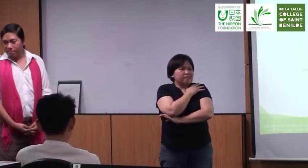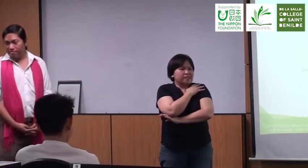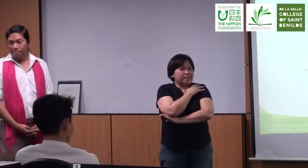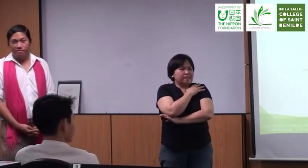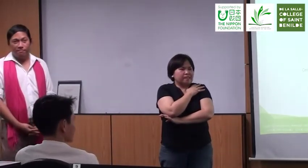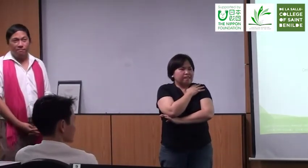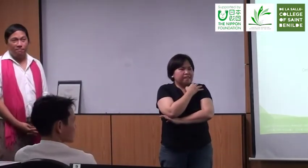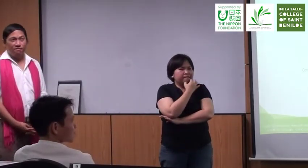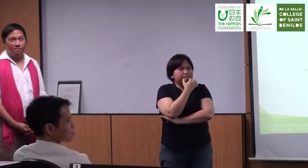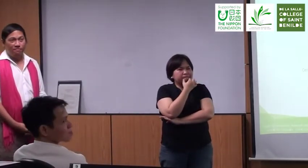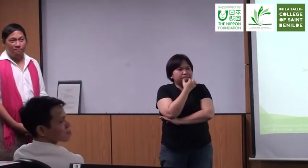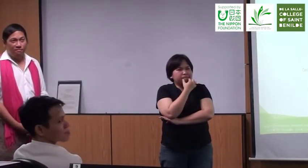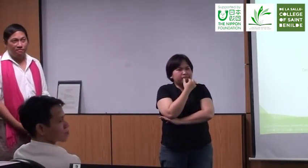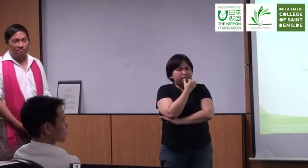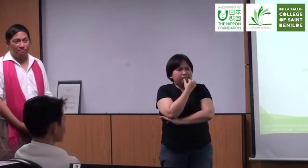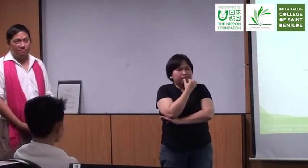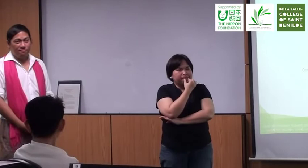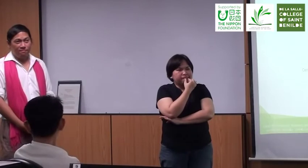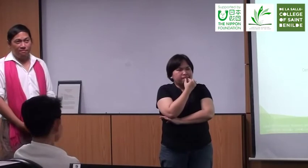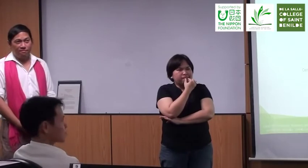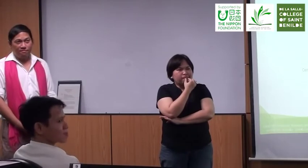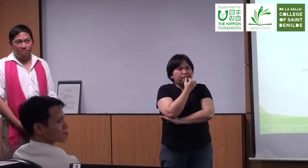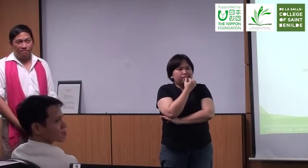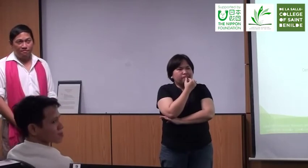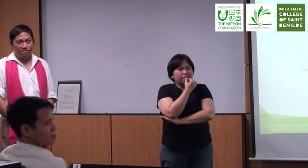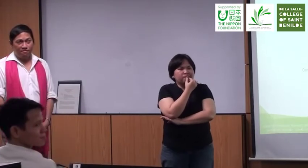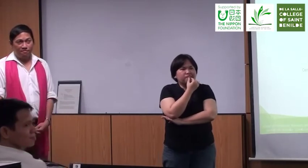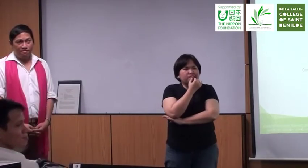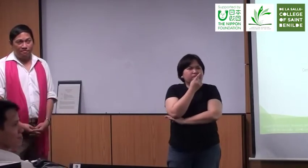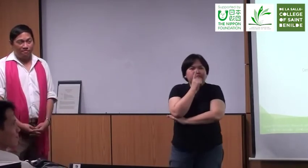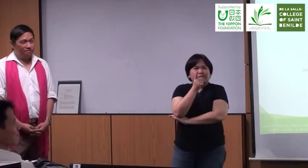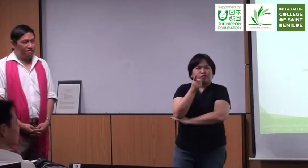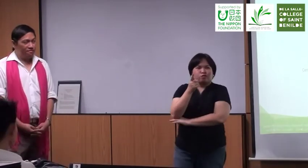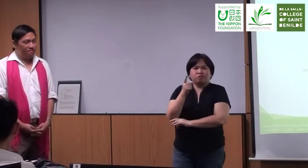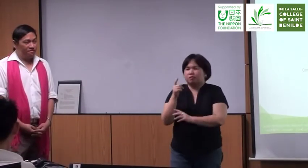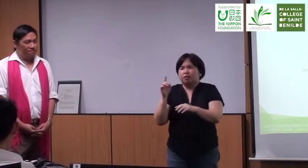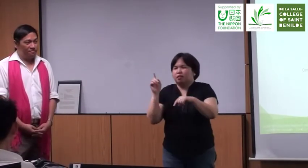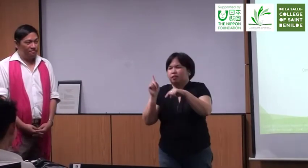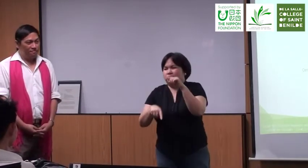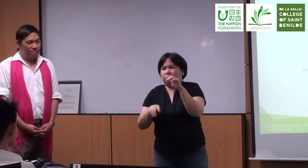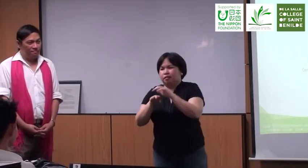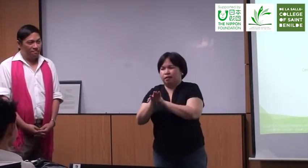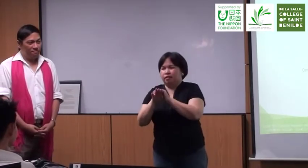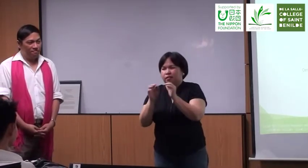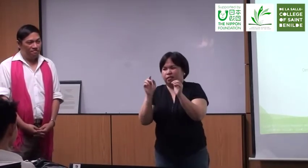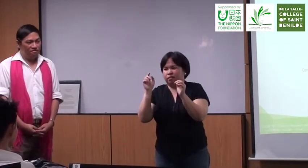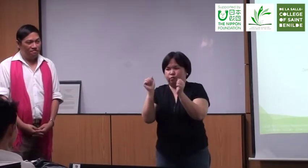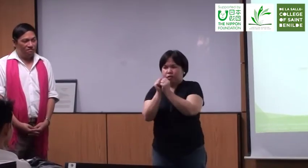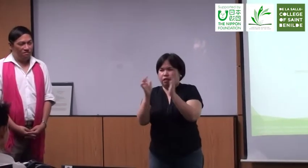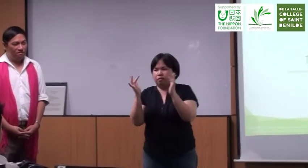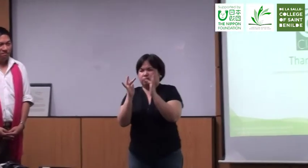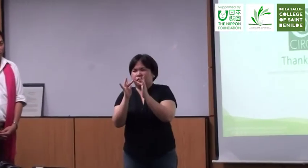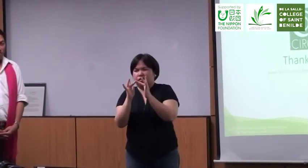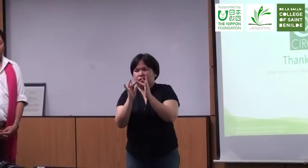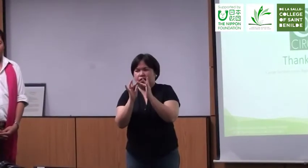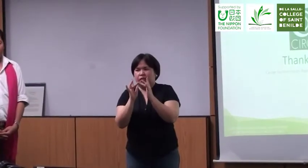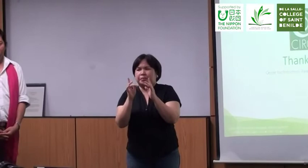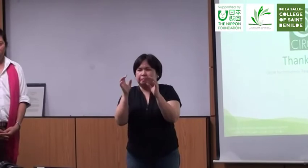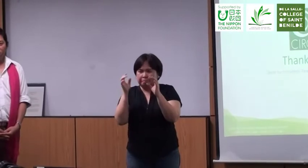access videos without internet connection. It's impossible to access videos without internet connection.